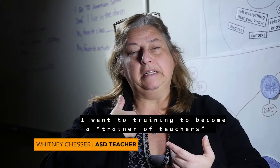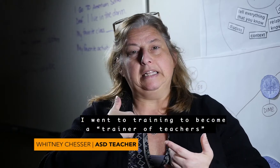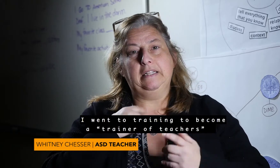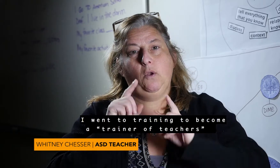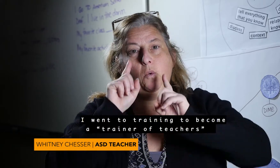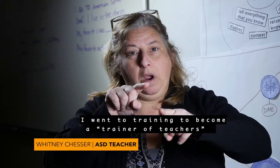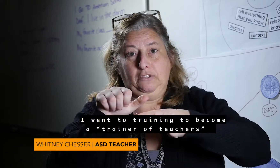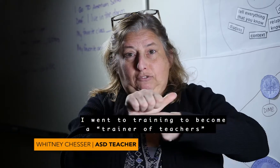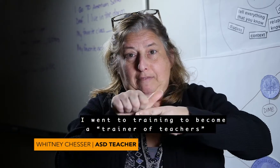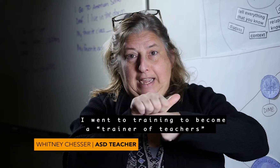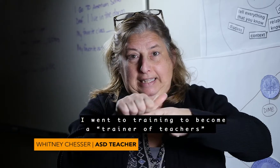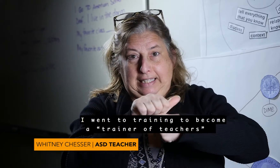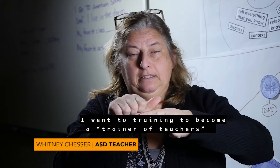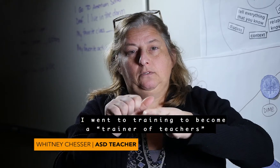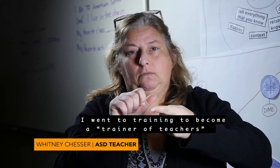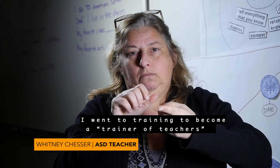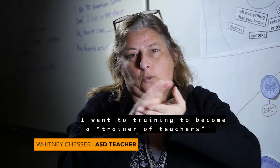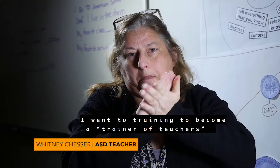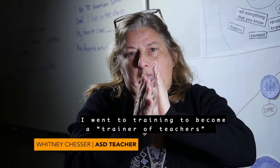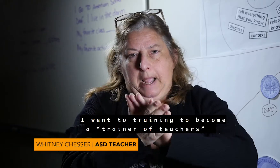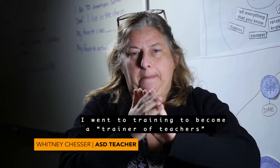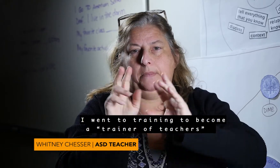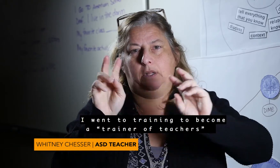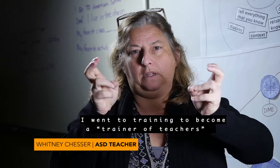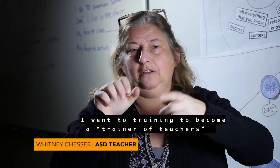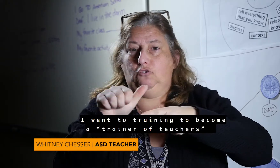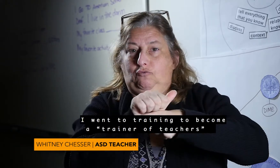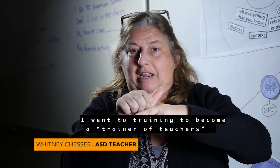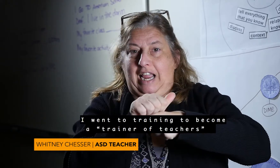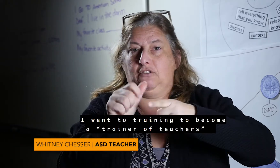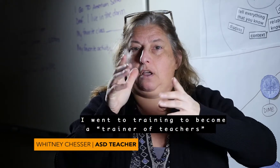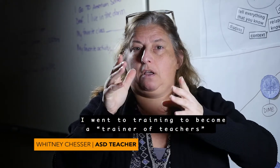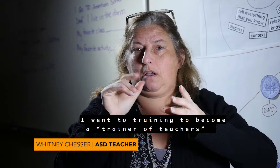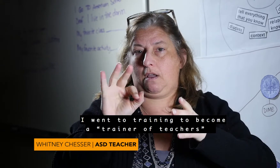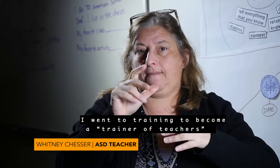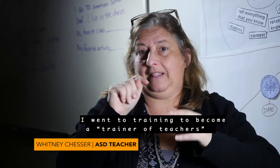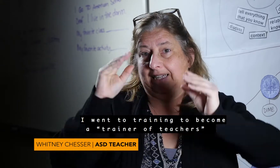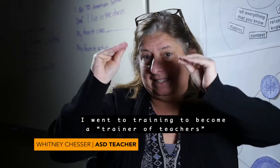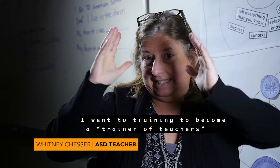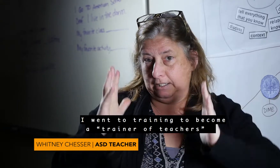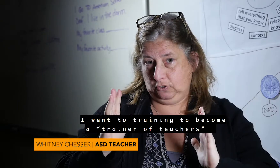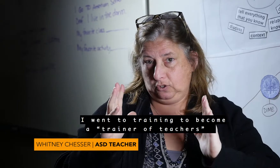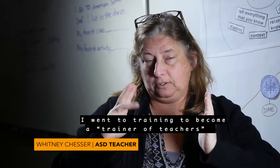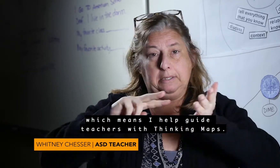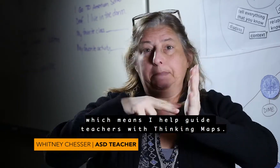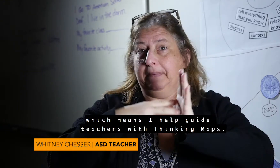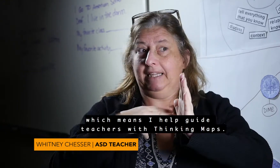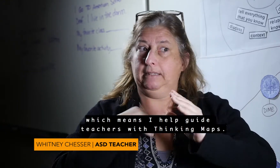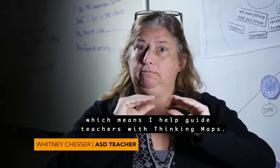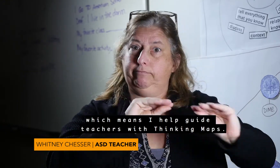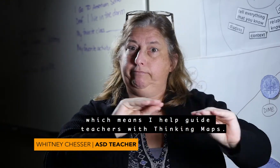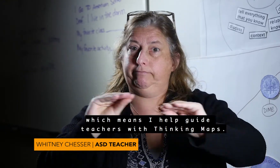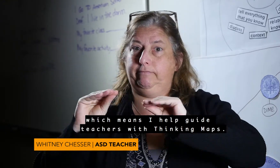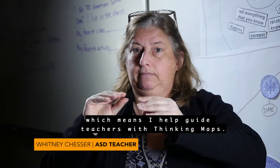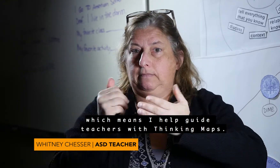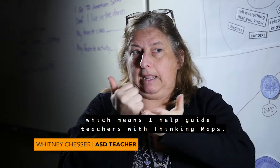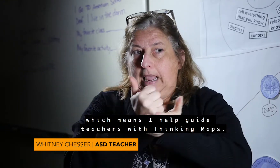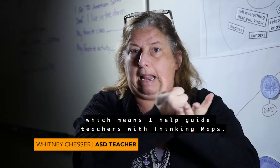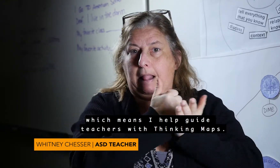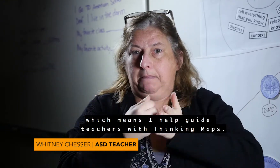I went to training to become a trainer of teachers, which means I help guide teachers with